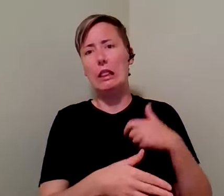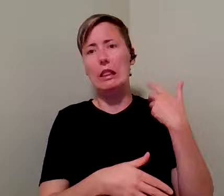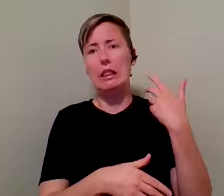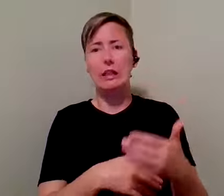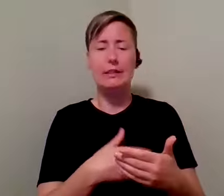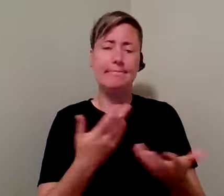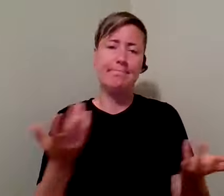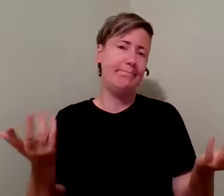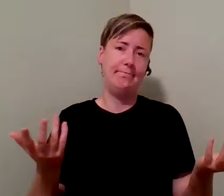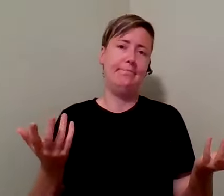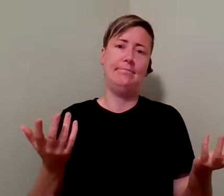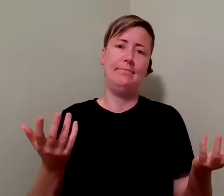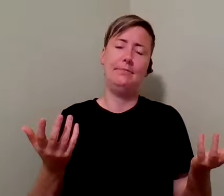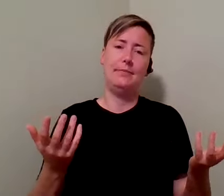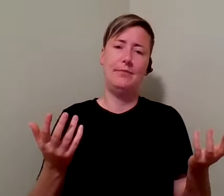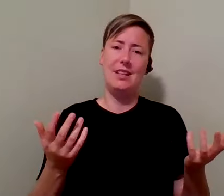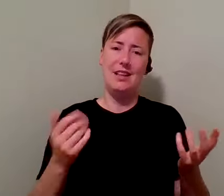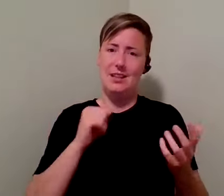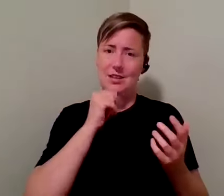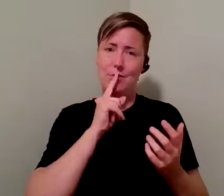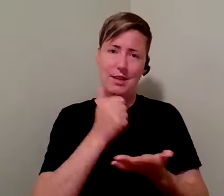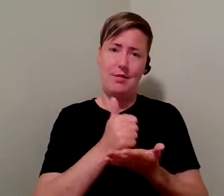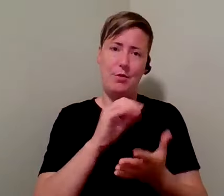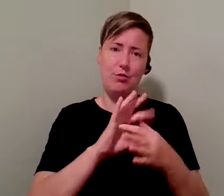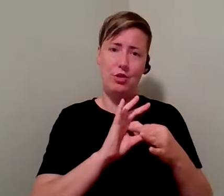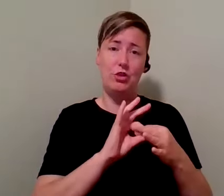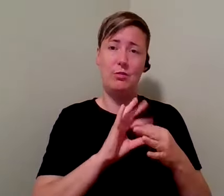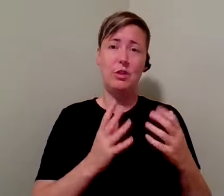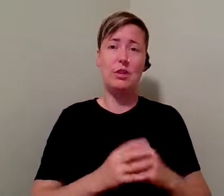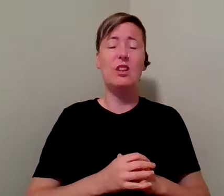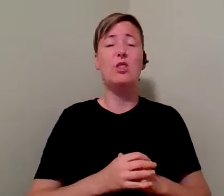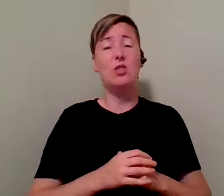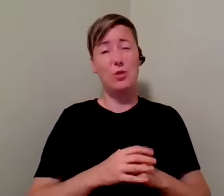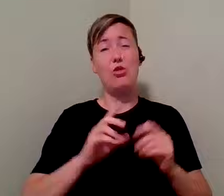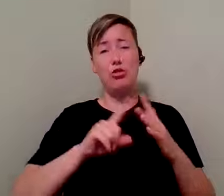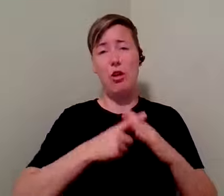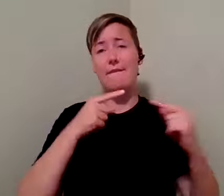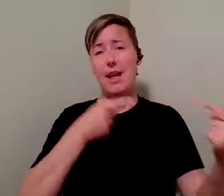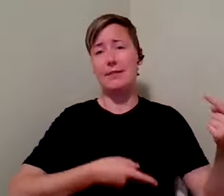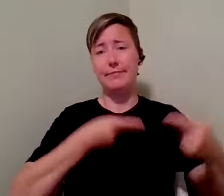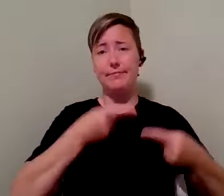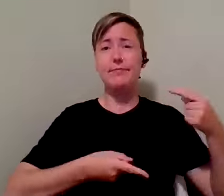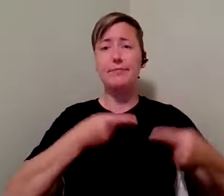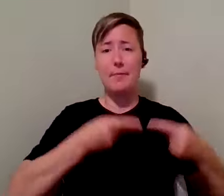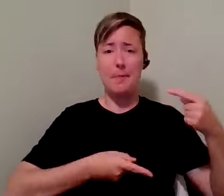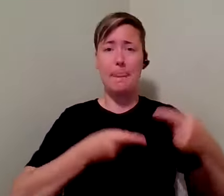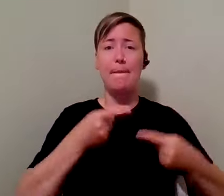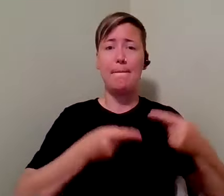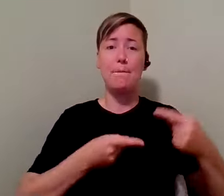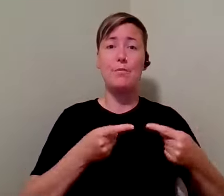to bode well for a relationship. And so then we would start to have fights. And then I would discover these two magical